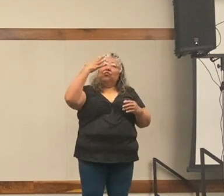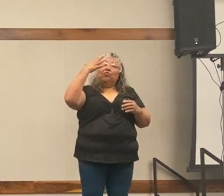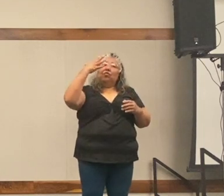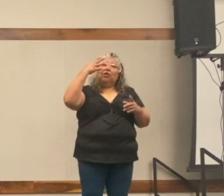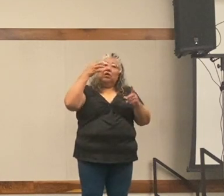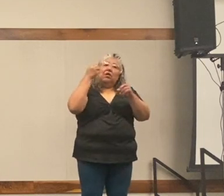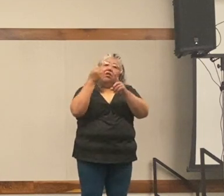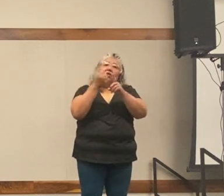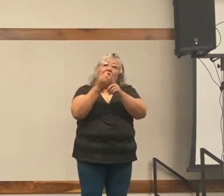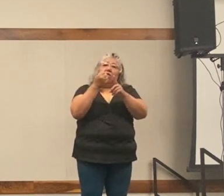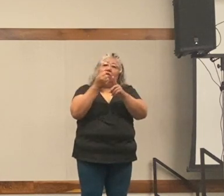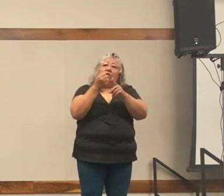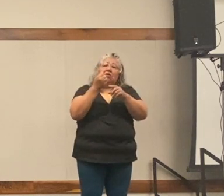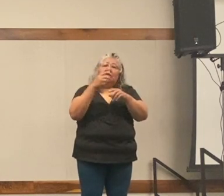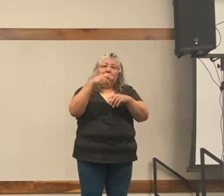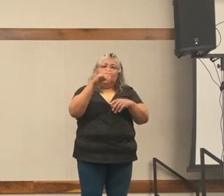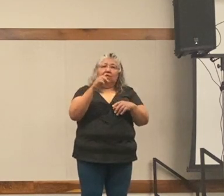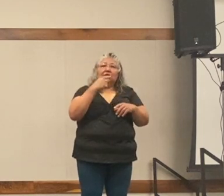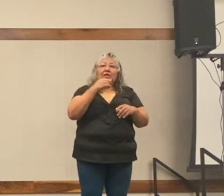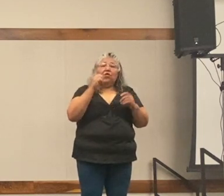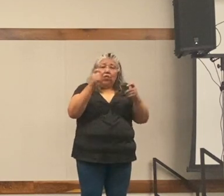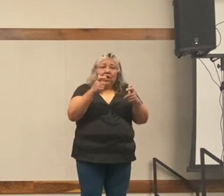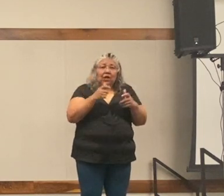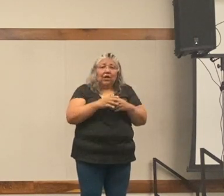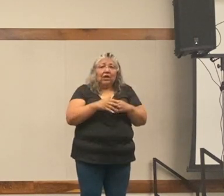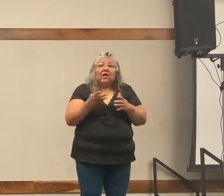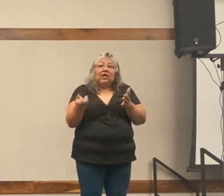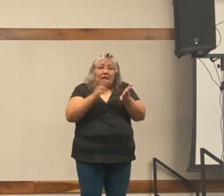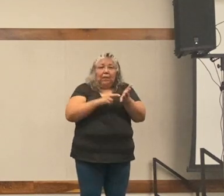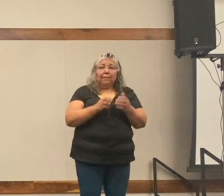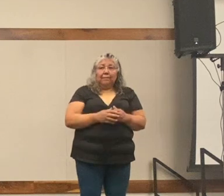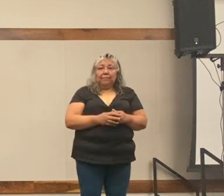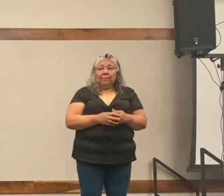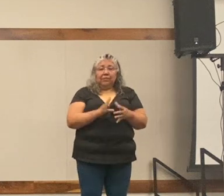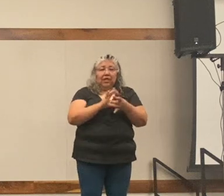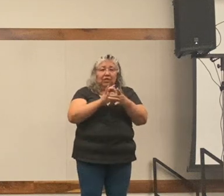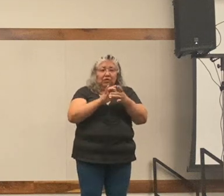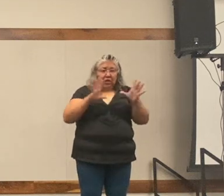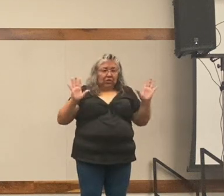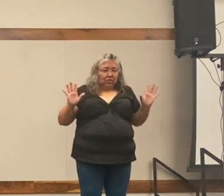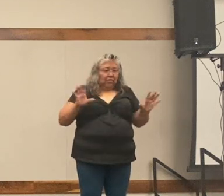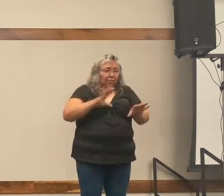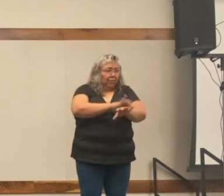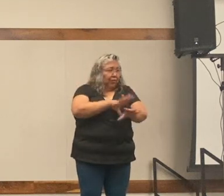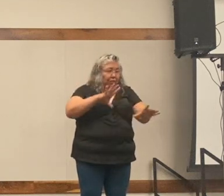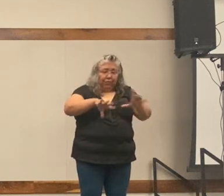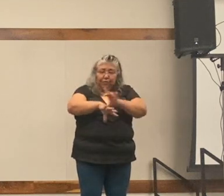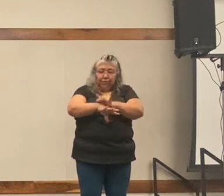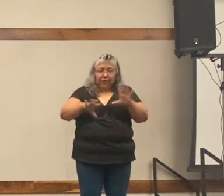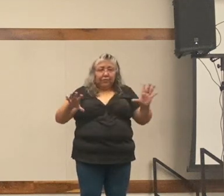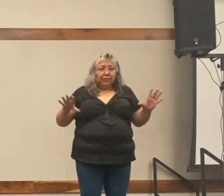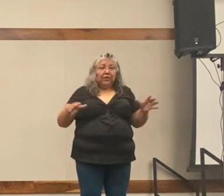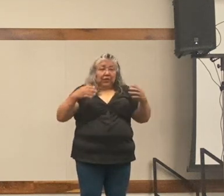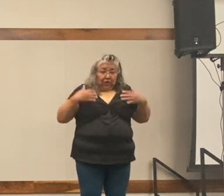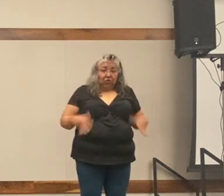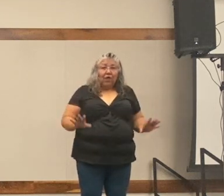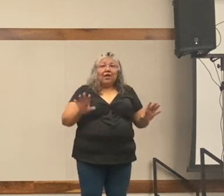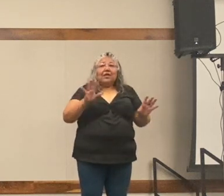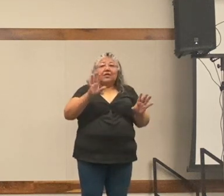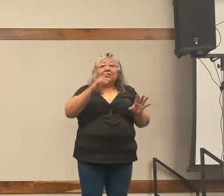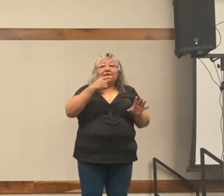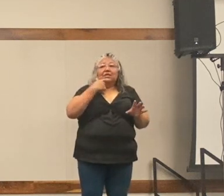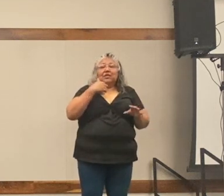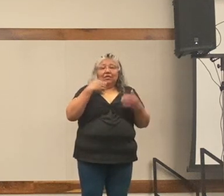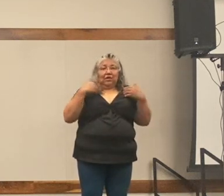Striking Peter on the side, he woke him up and said, "Quick, get up." And the chains fell off his wrists. "Get dressed," the angel told